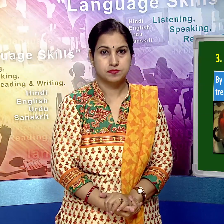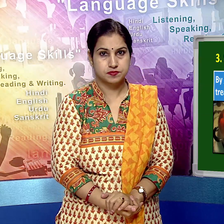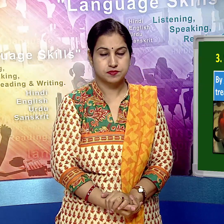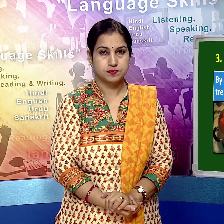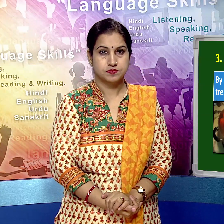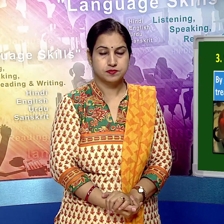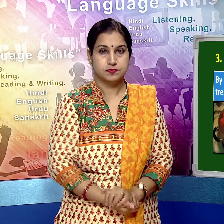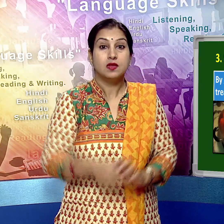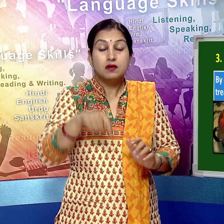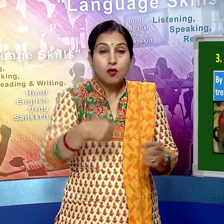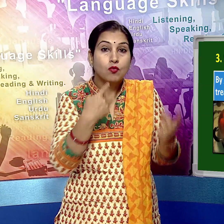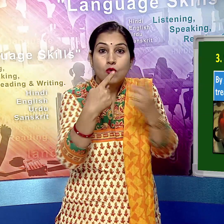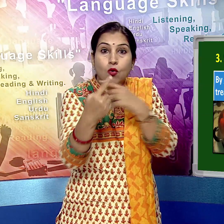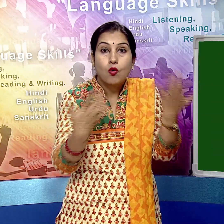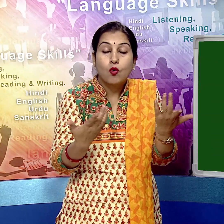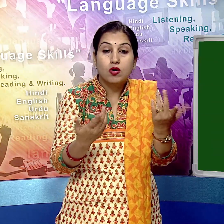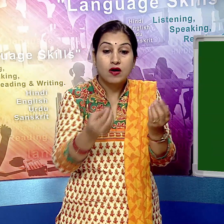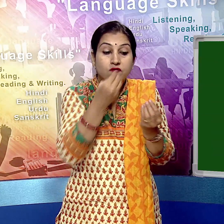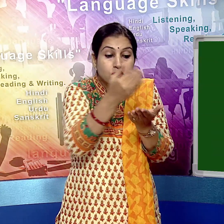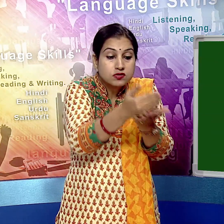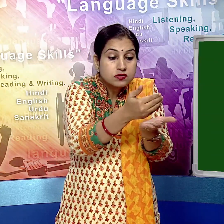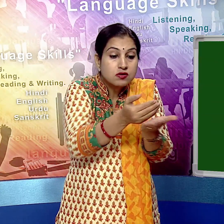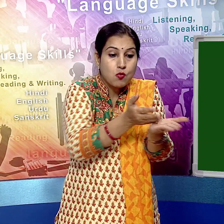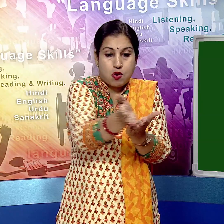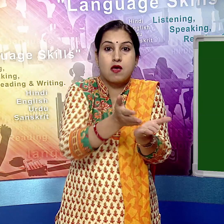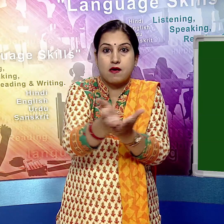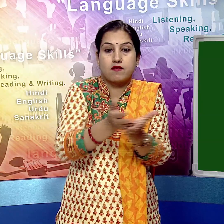Now we will talk about methods of food preservation